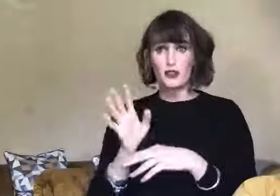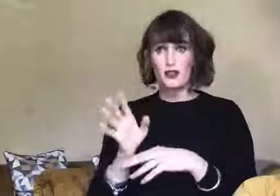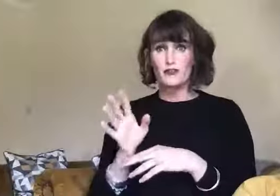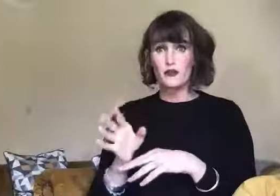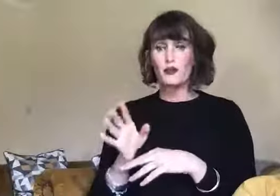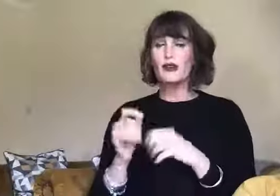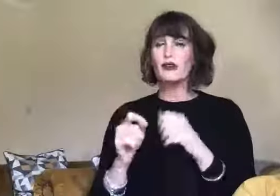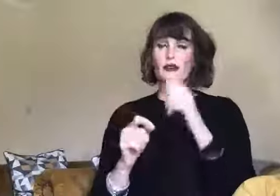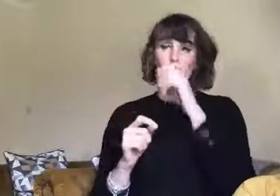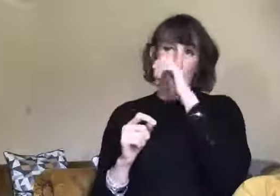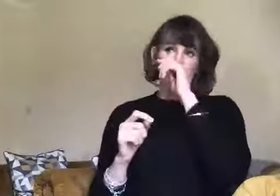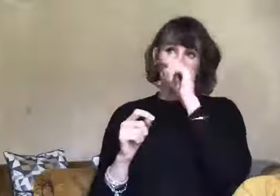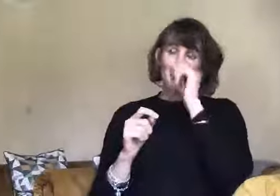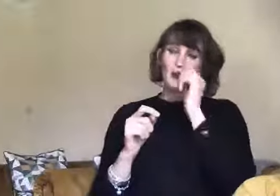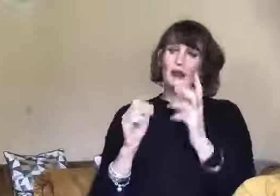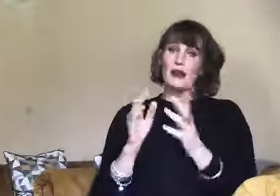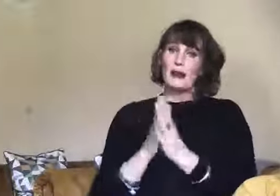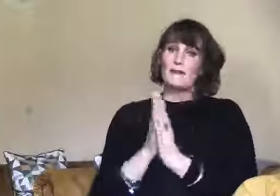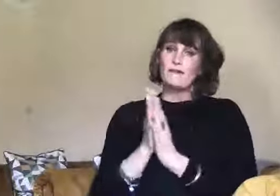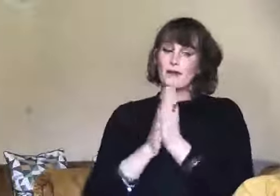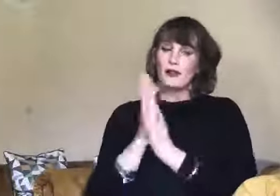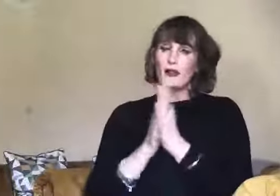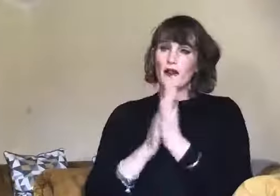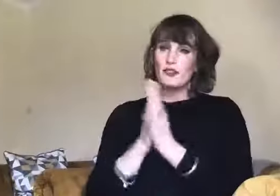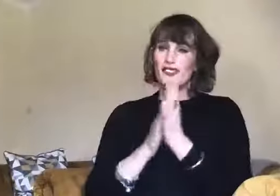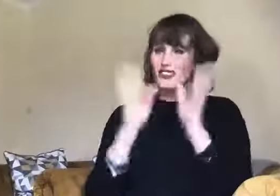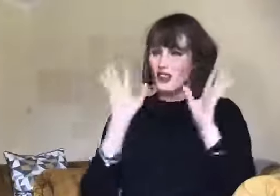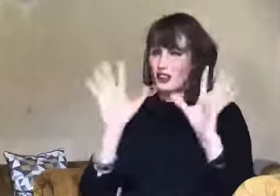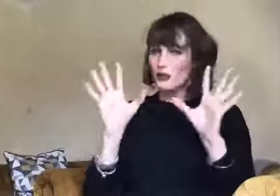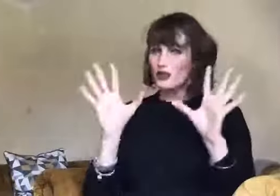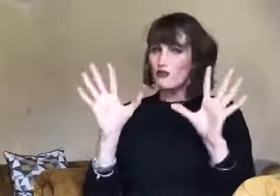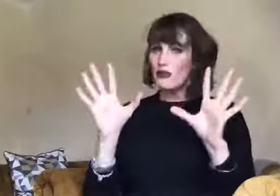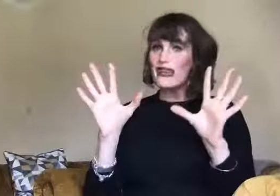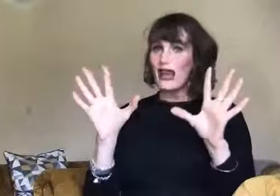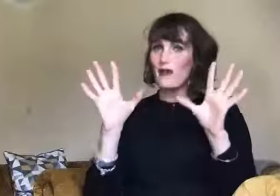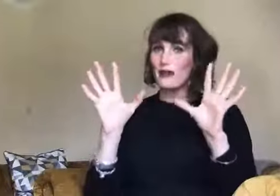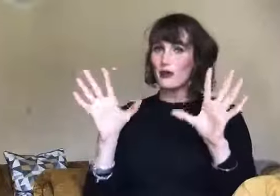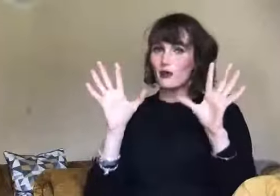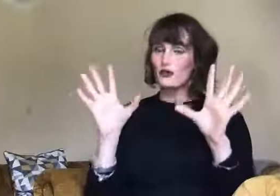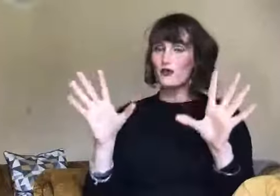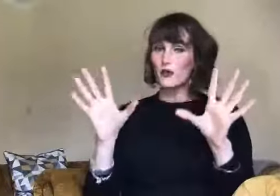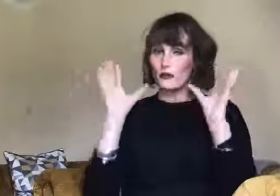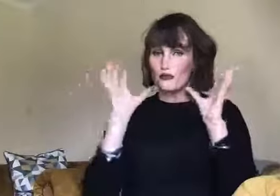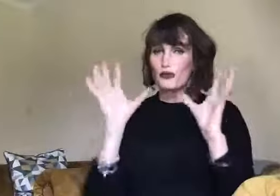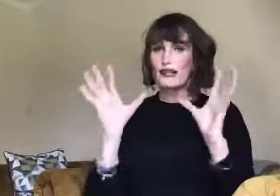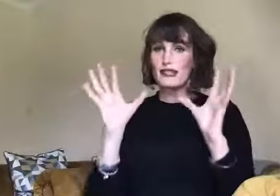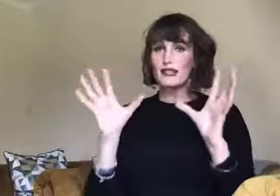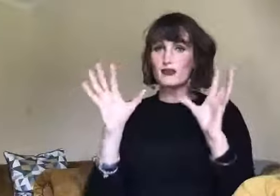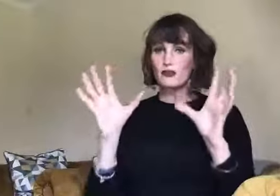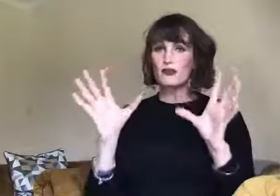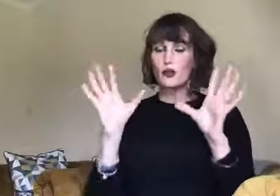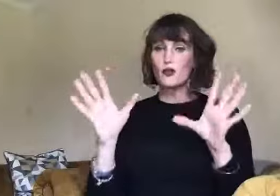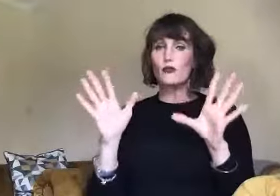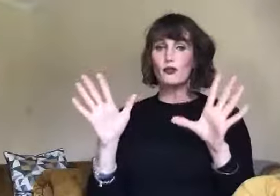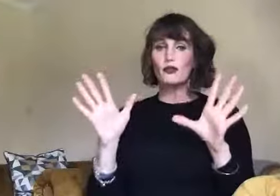sign for you. So I just wanted to recap that once more, because I really think it's just so important